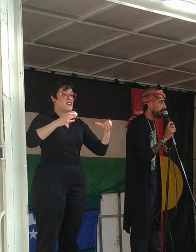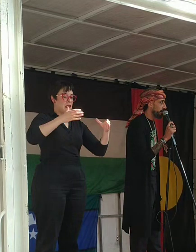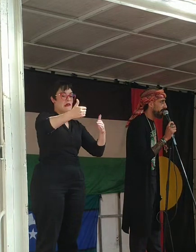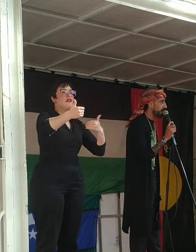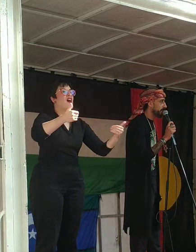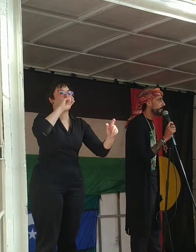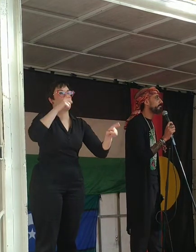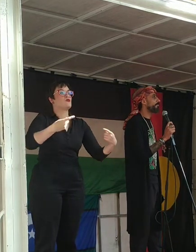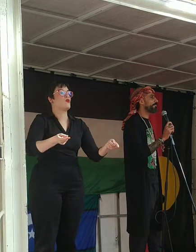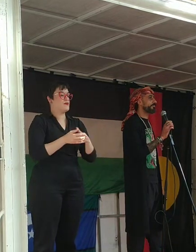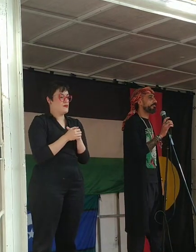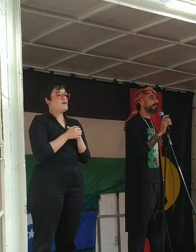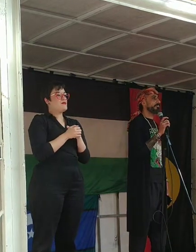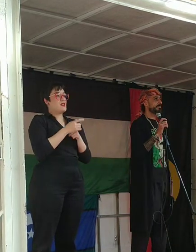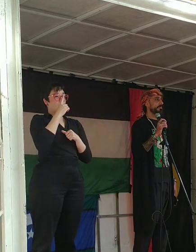will never be defeated.